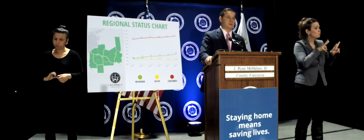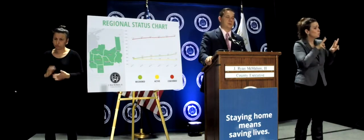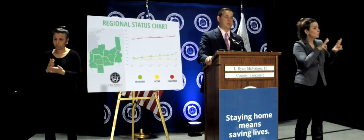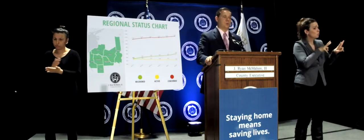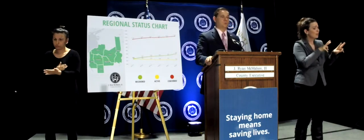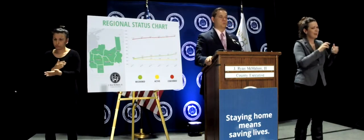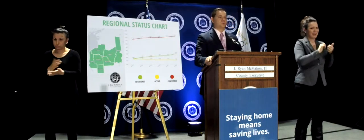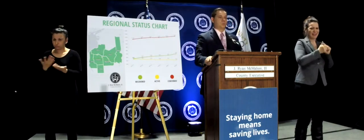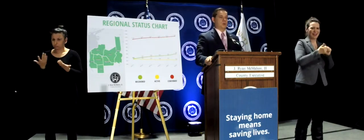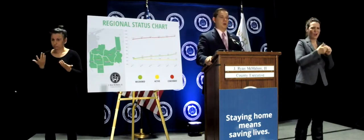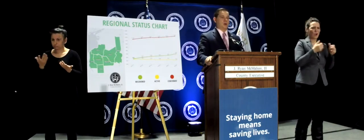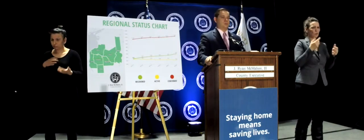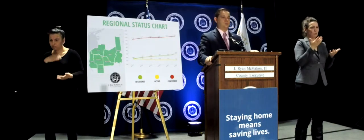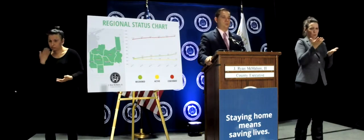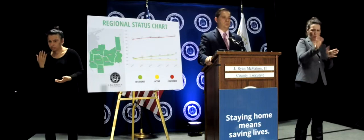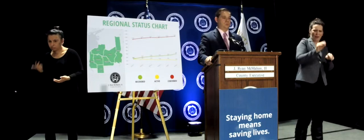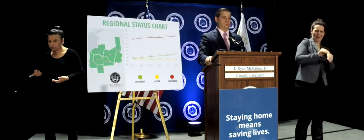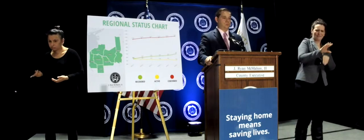Yeah, so